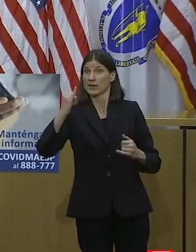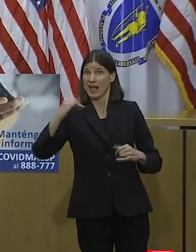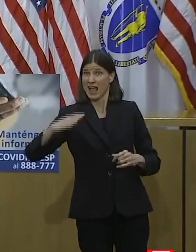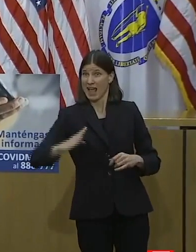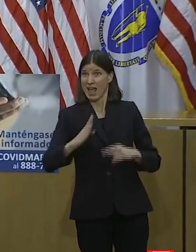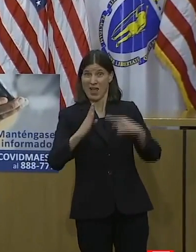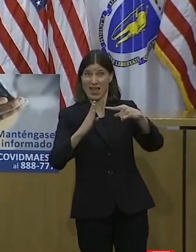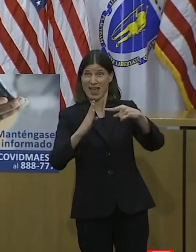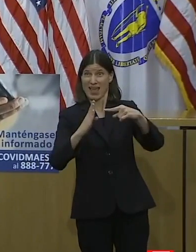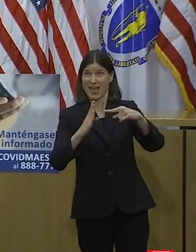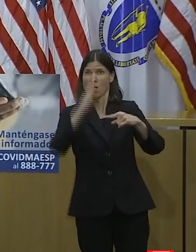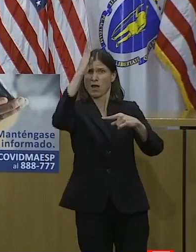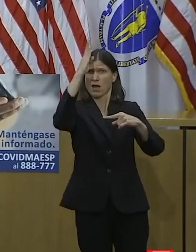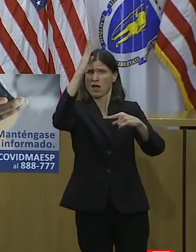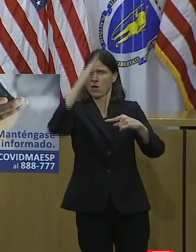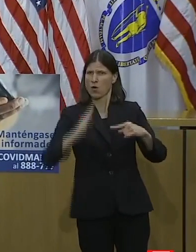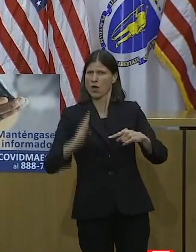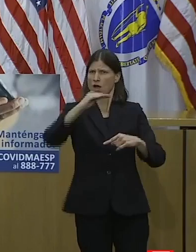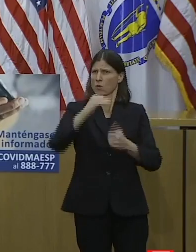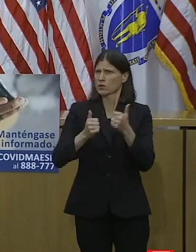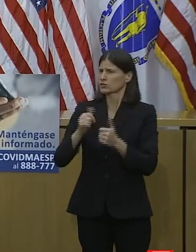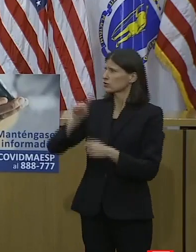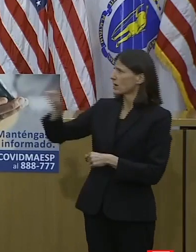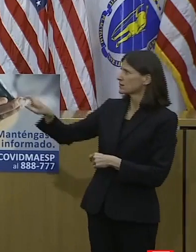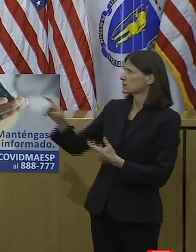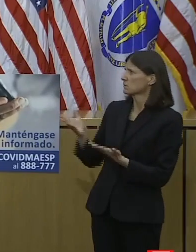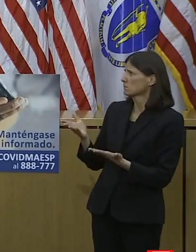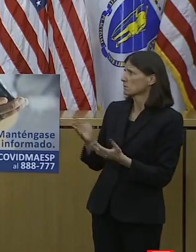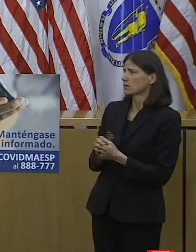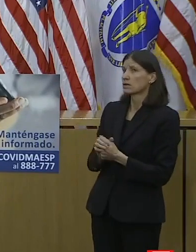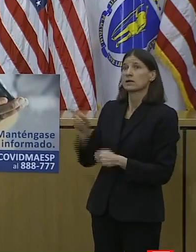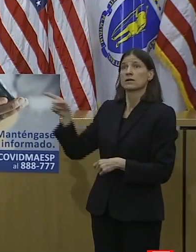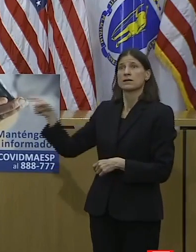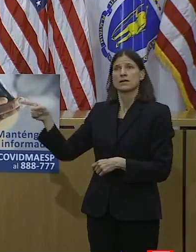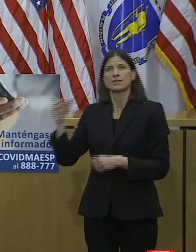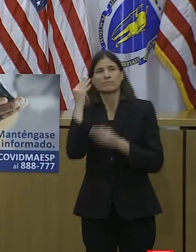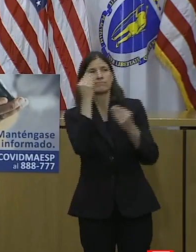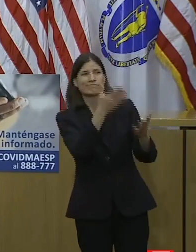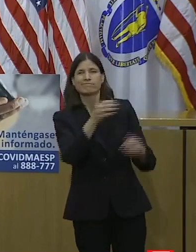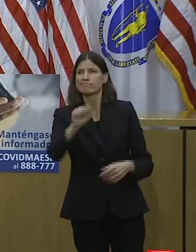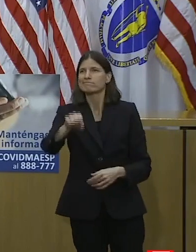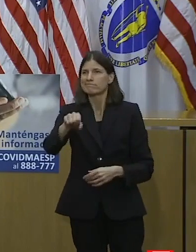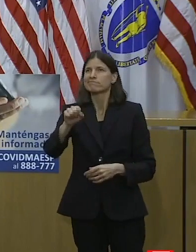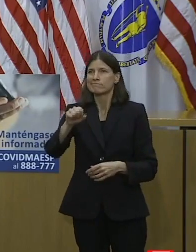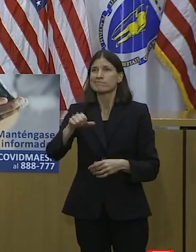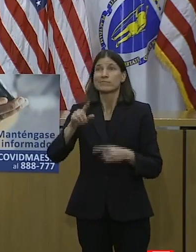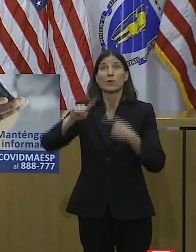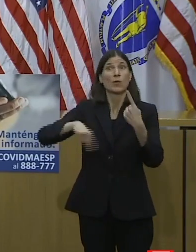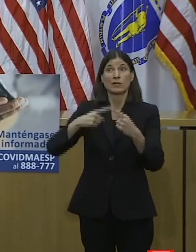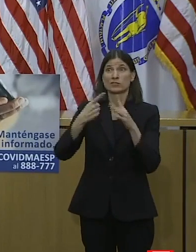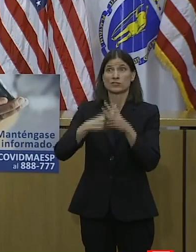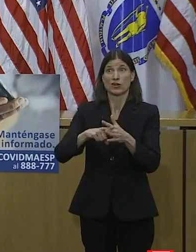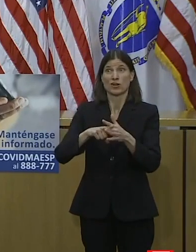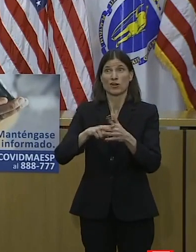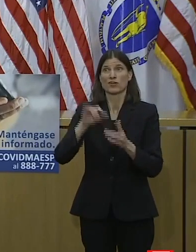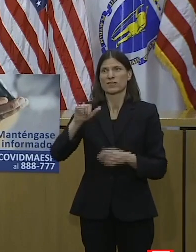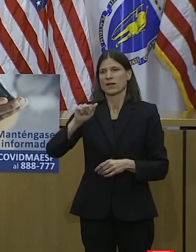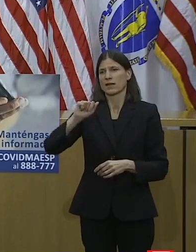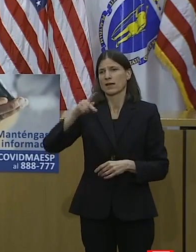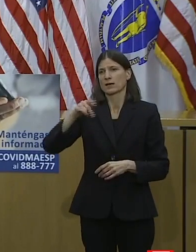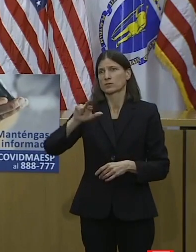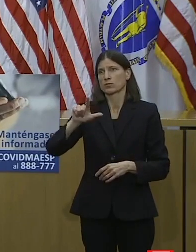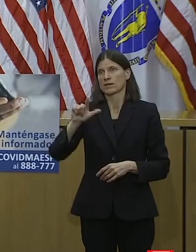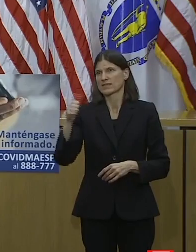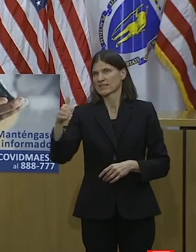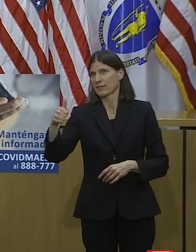April. And I would say at this point in time, based on the conversations we're having every day with our colleagues in the